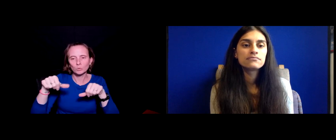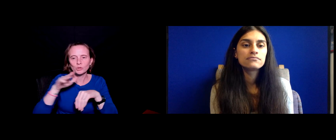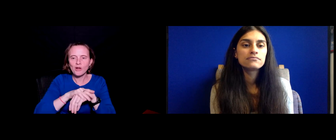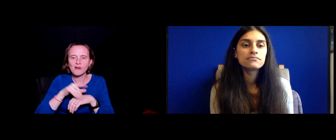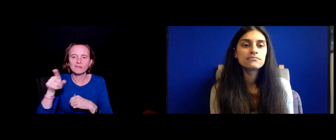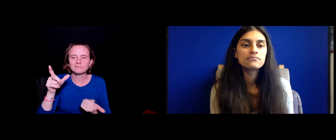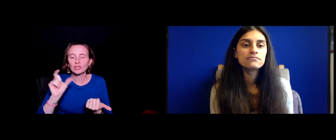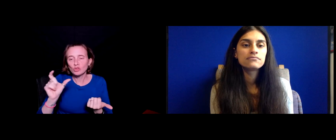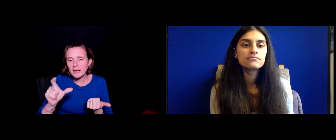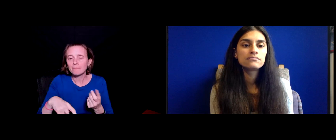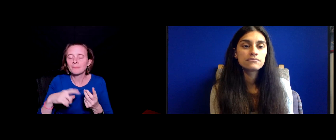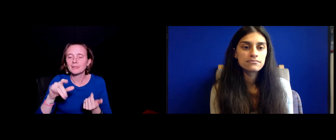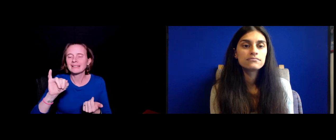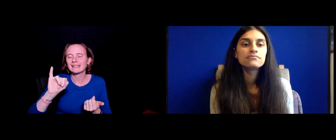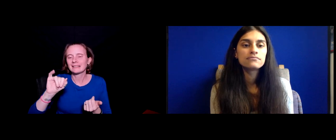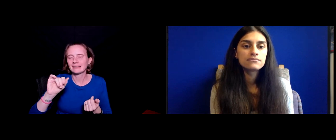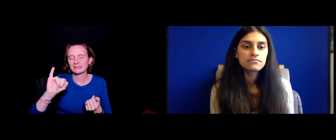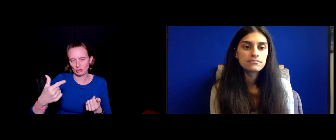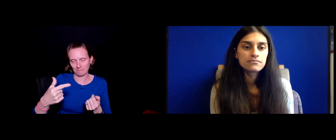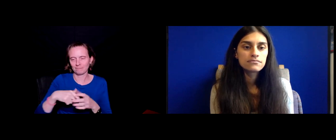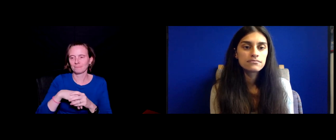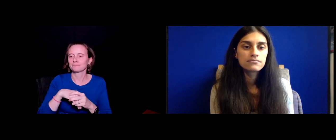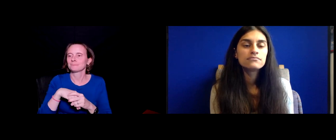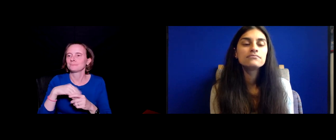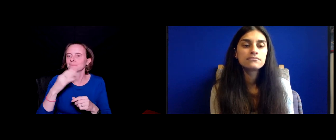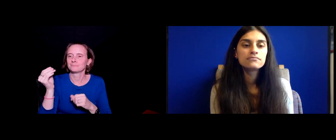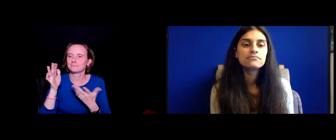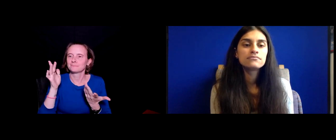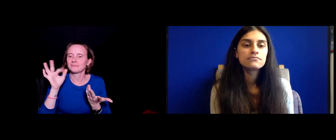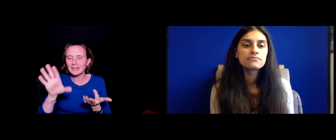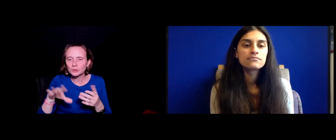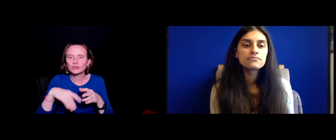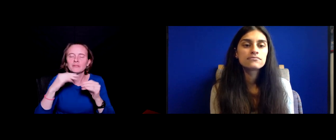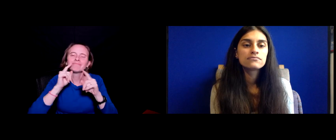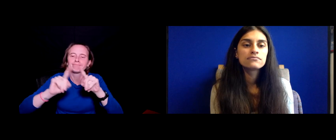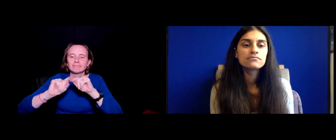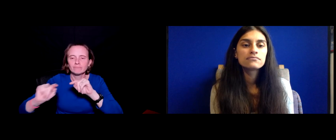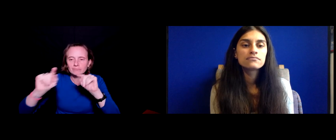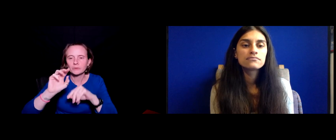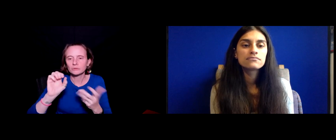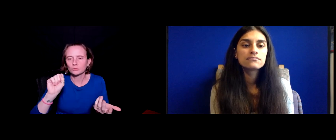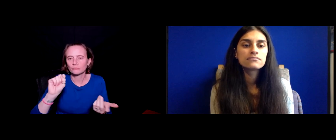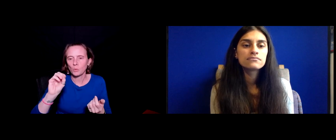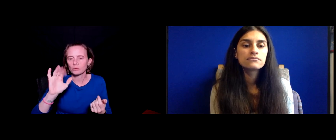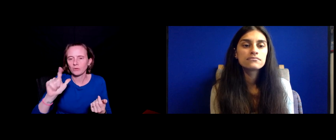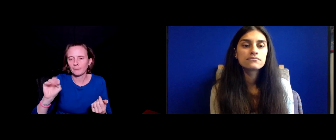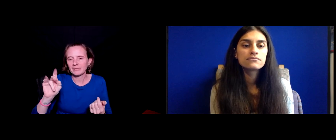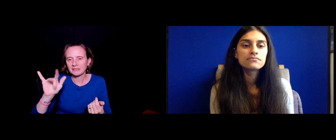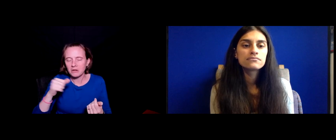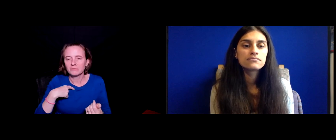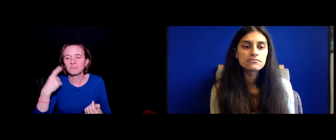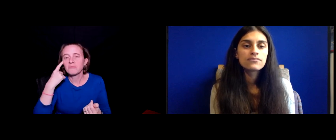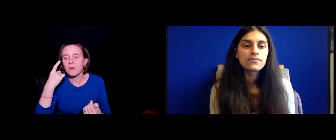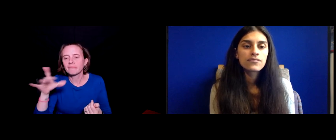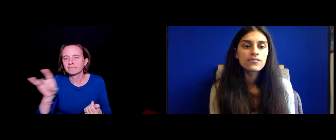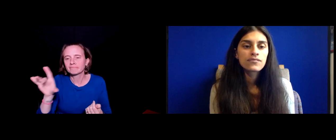that indeed, there's lots of posts out there on Instagram, as well as social media, Facebook and the like,